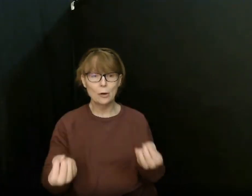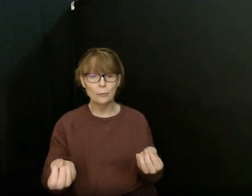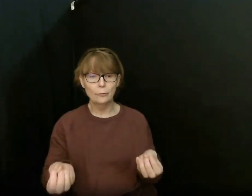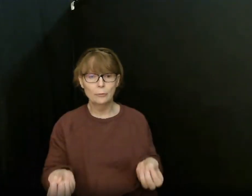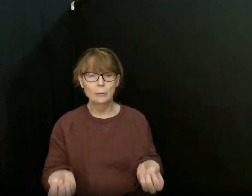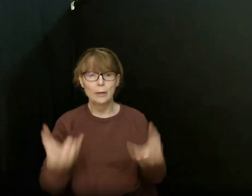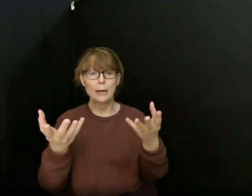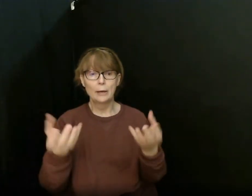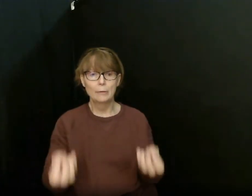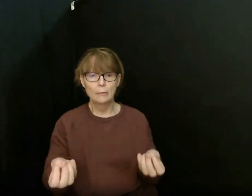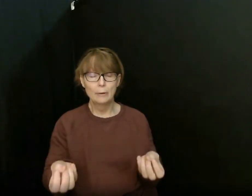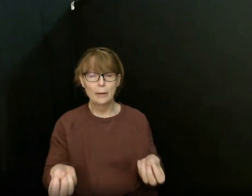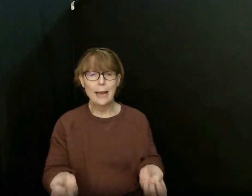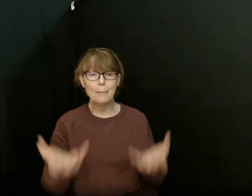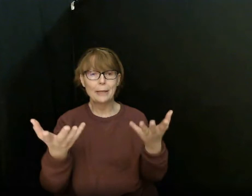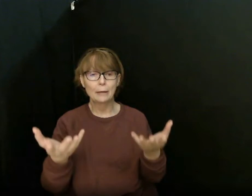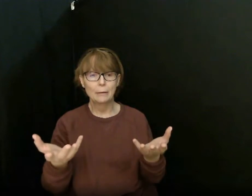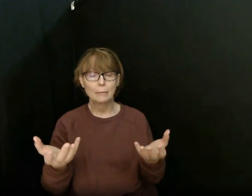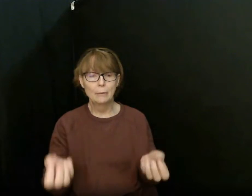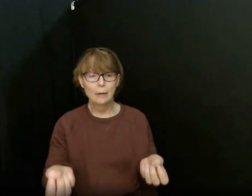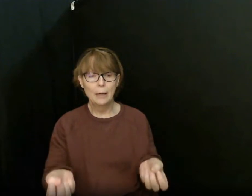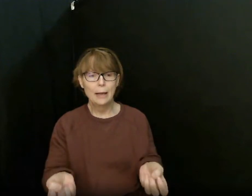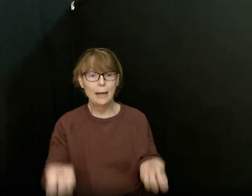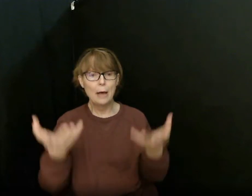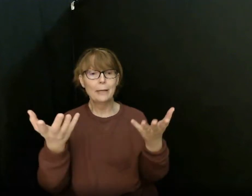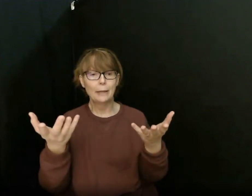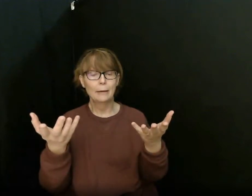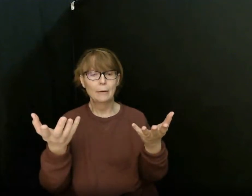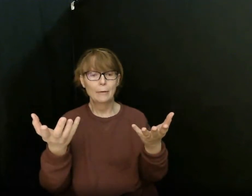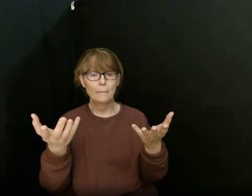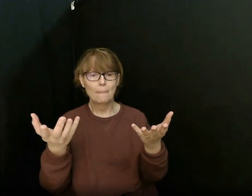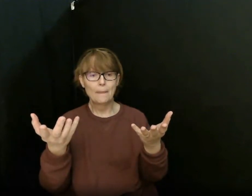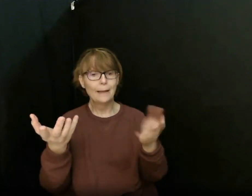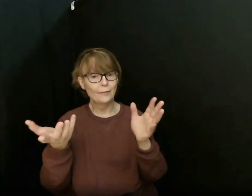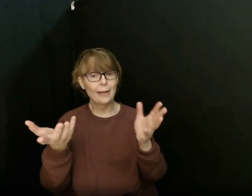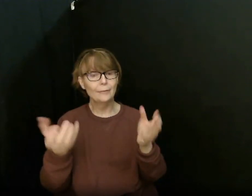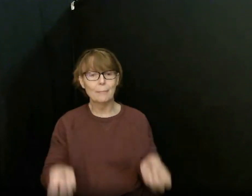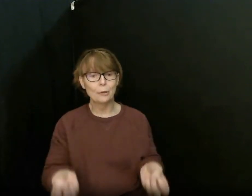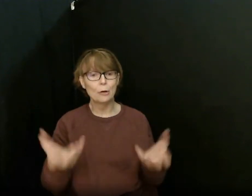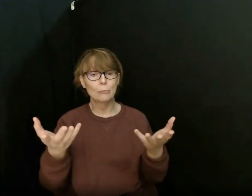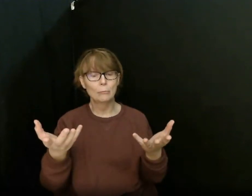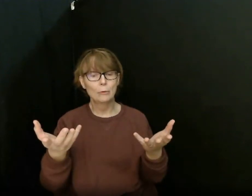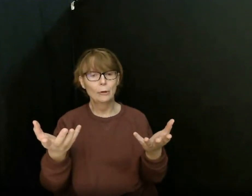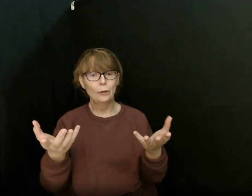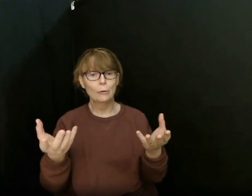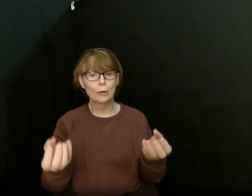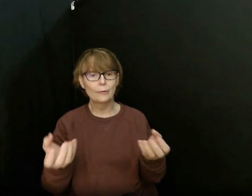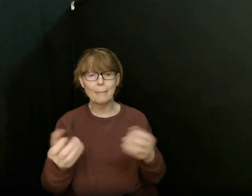O's. How many? Okay. How many? And it Okay. stays up. You don't close that back down